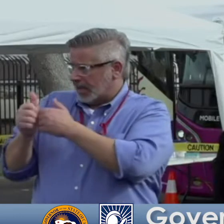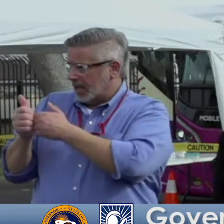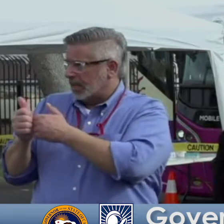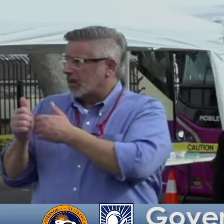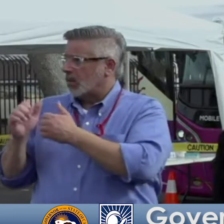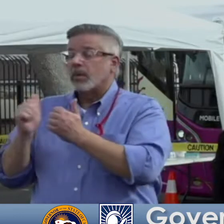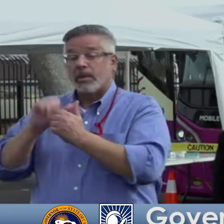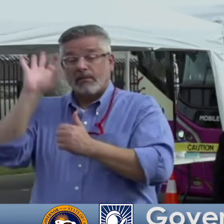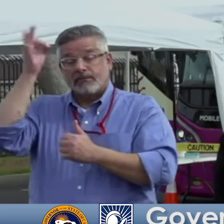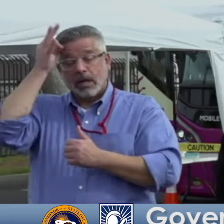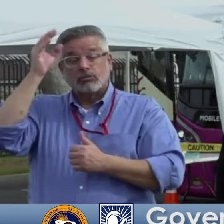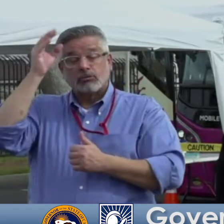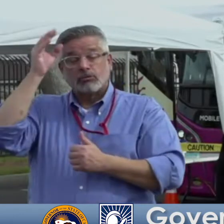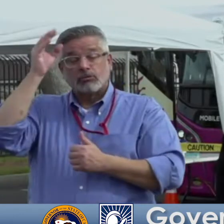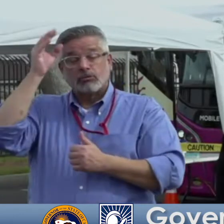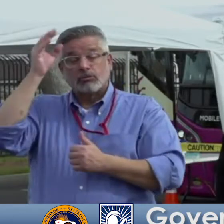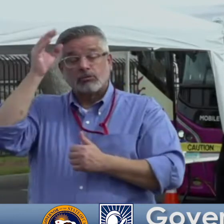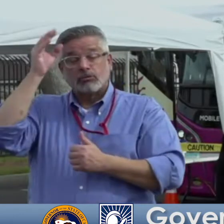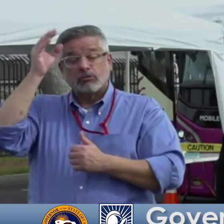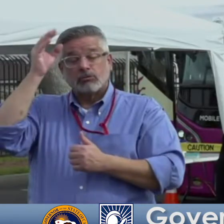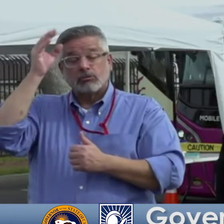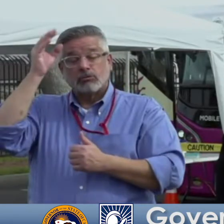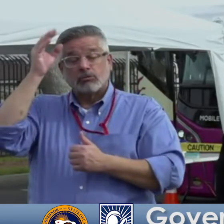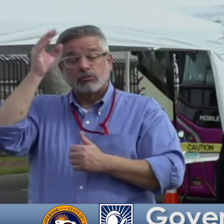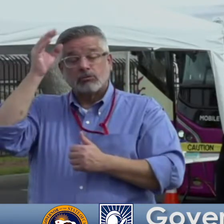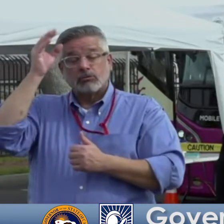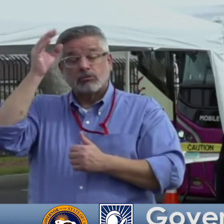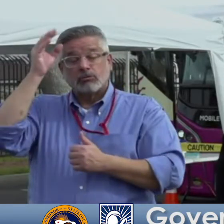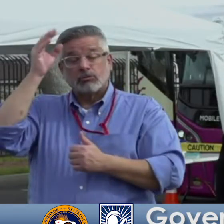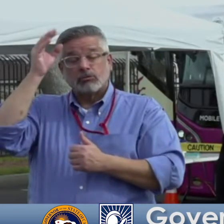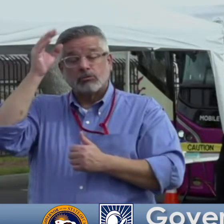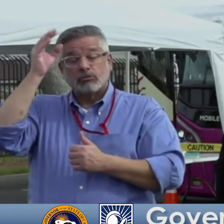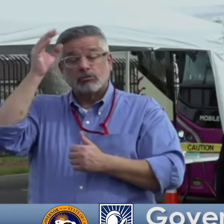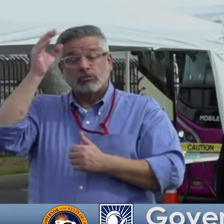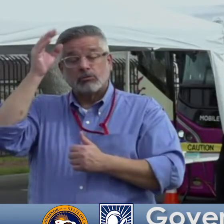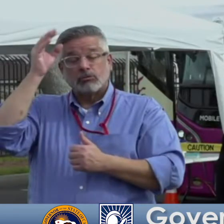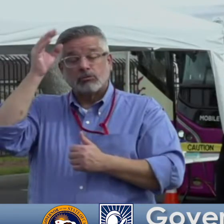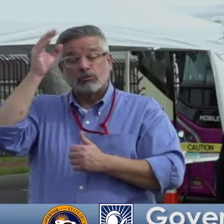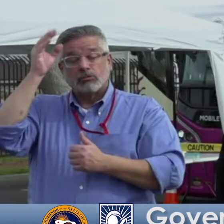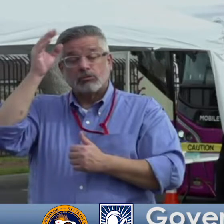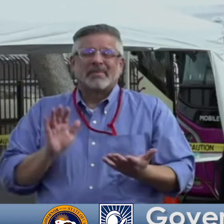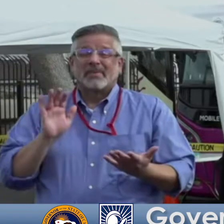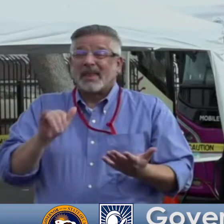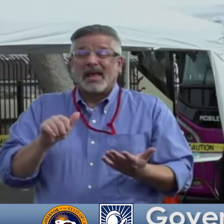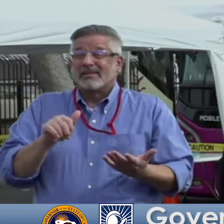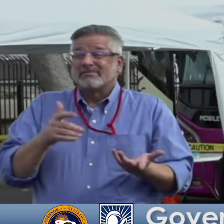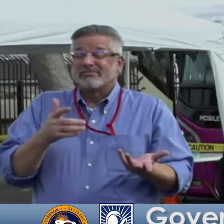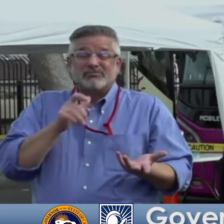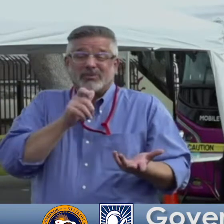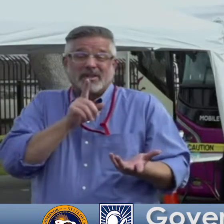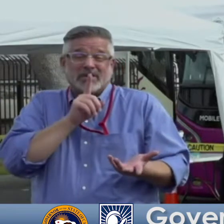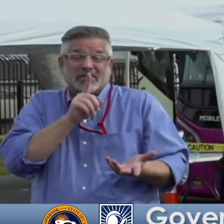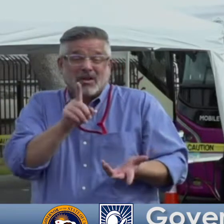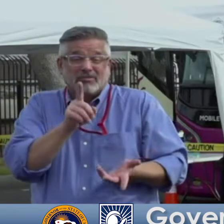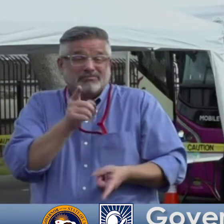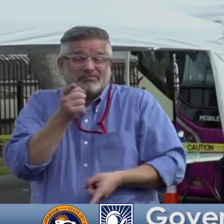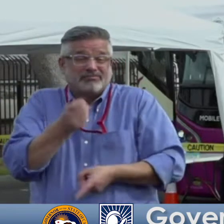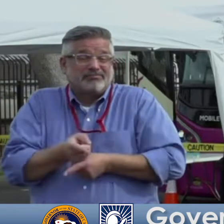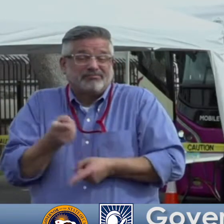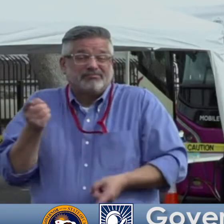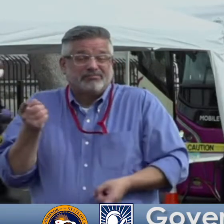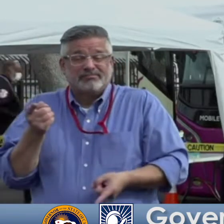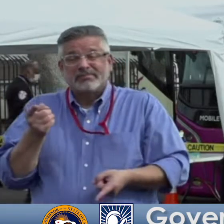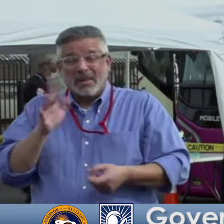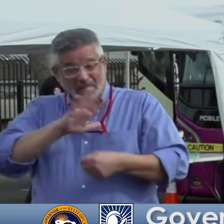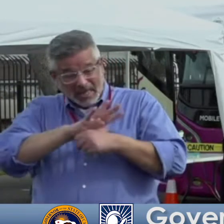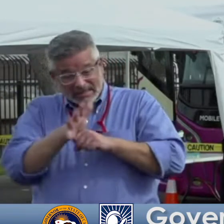government for those tests. That's not the way things should be this far into the pandemic. I'm not